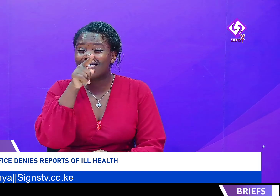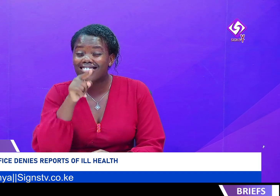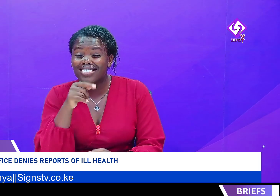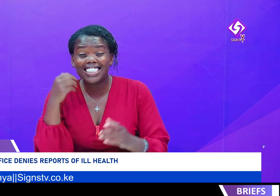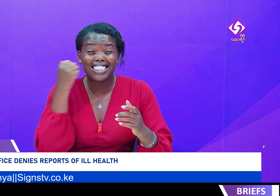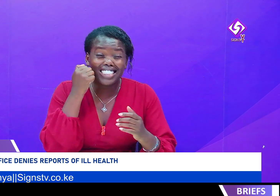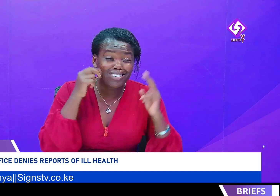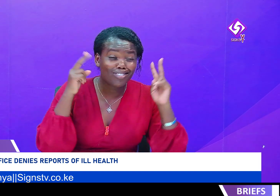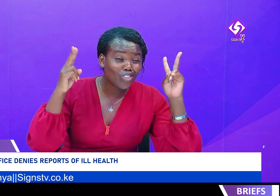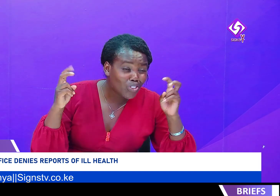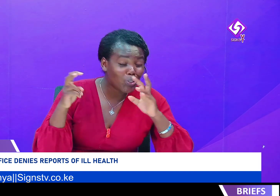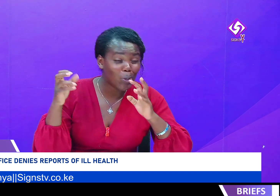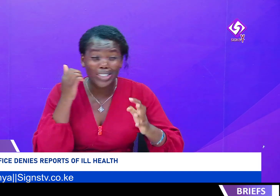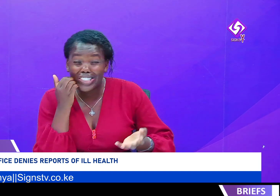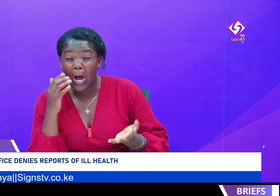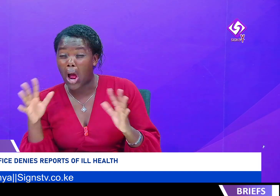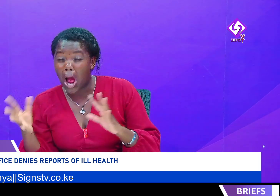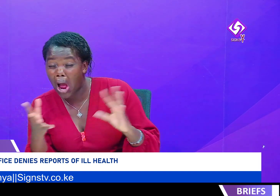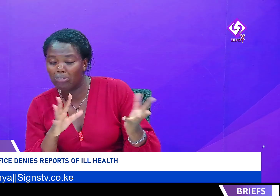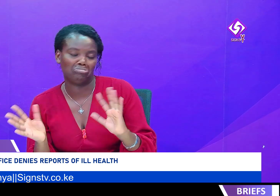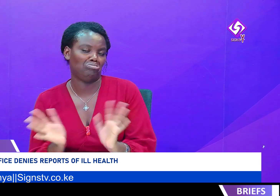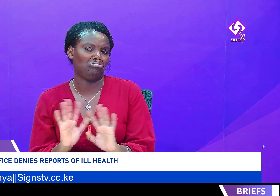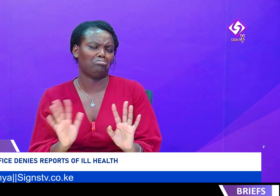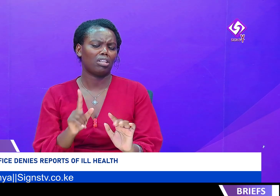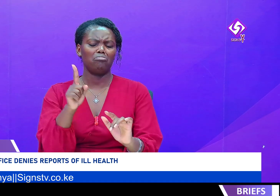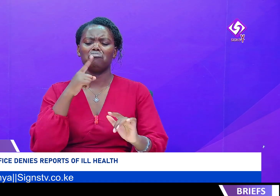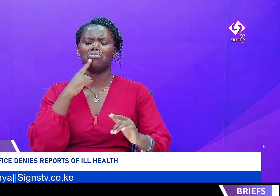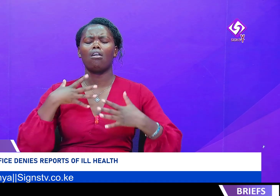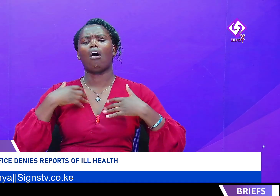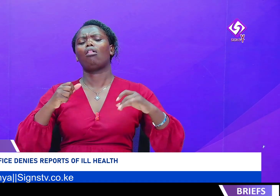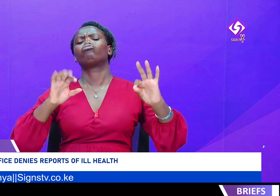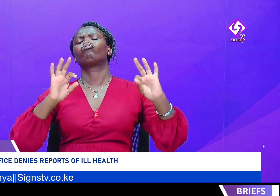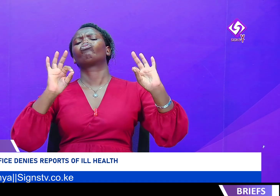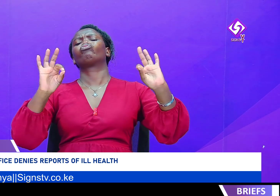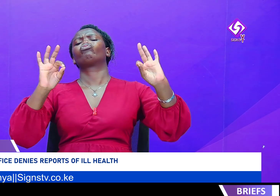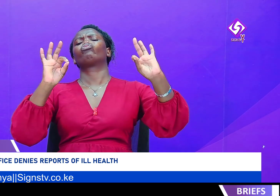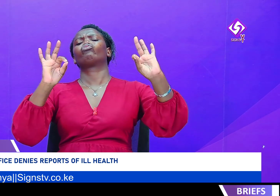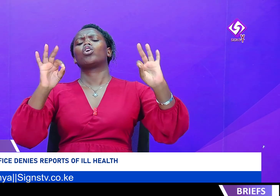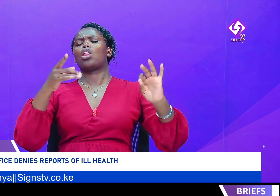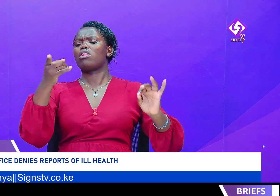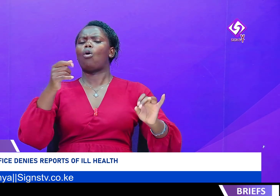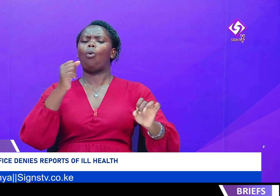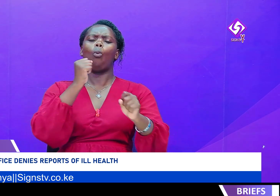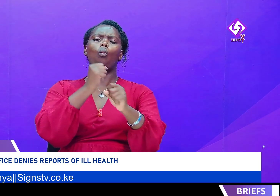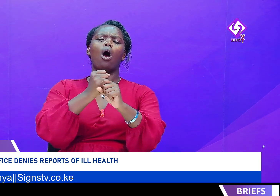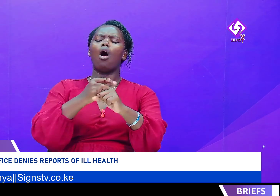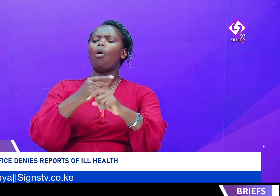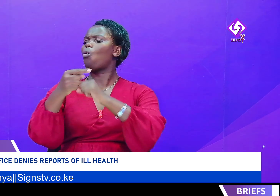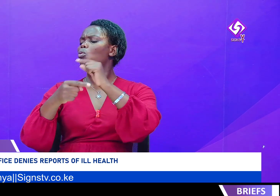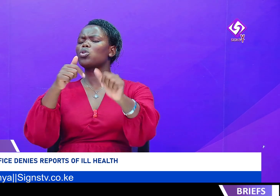You see, the issue and the rumors that was spread on social media that Raila was sick, it's been confirmed that he's in good shape and